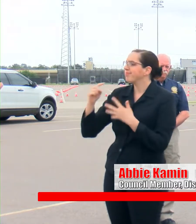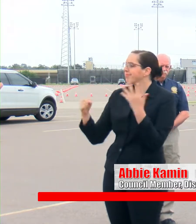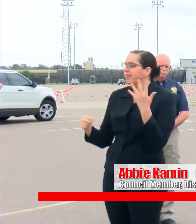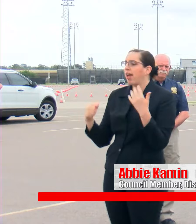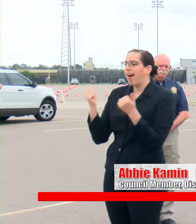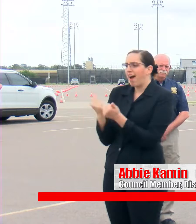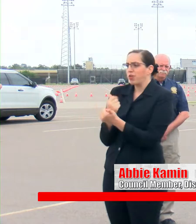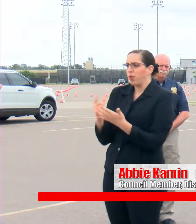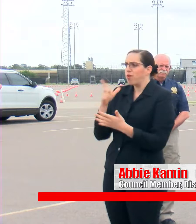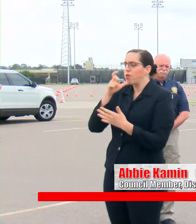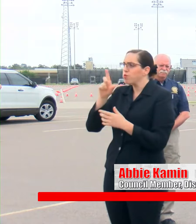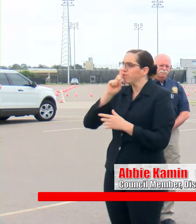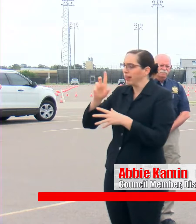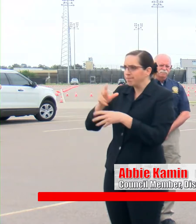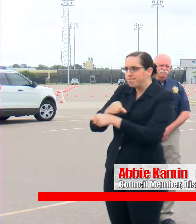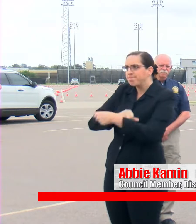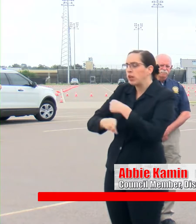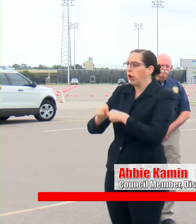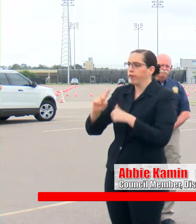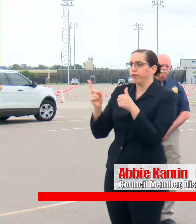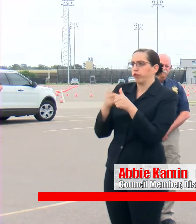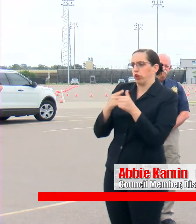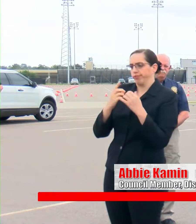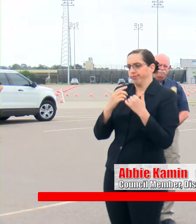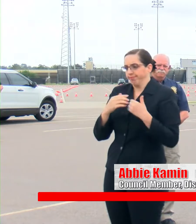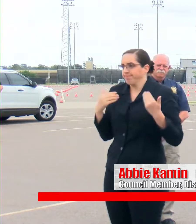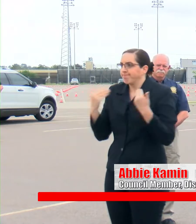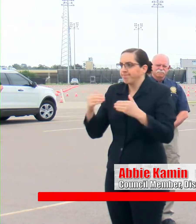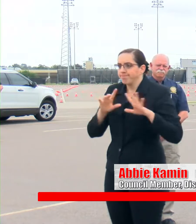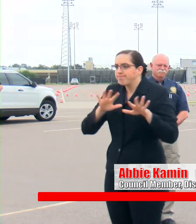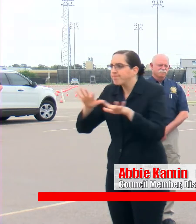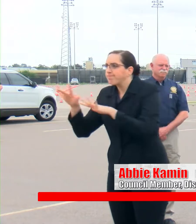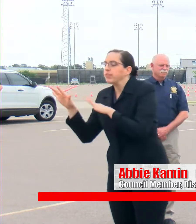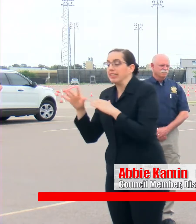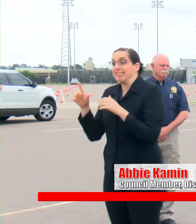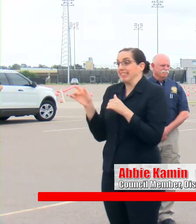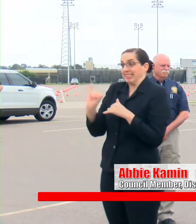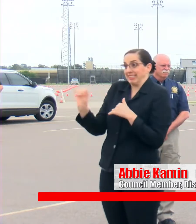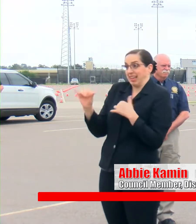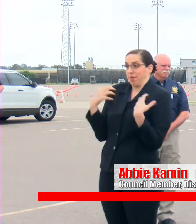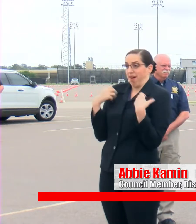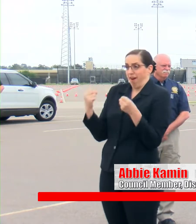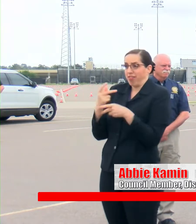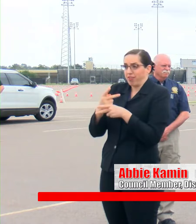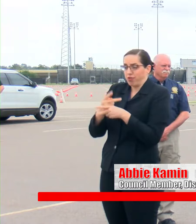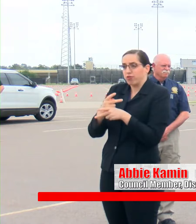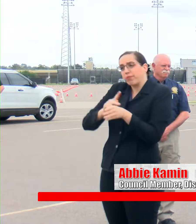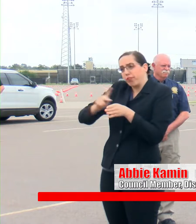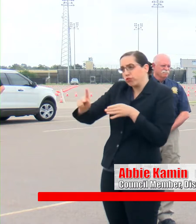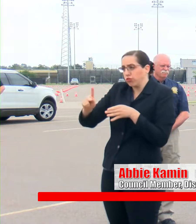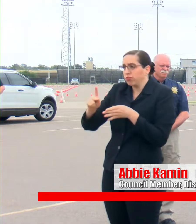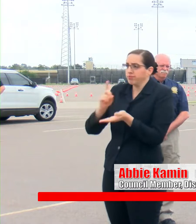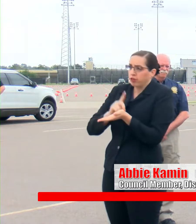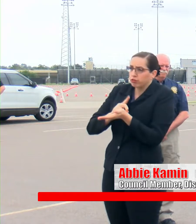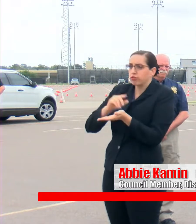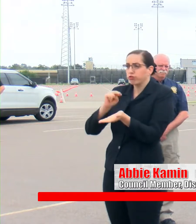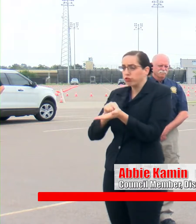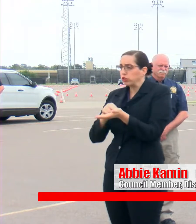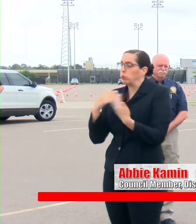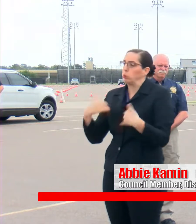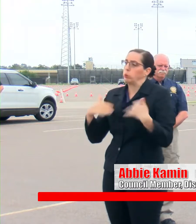that is serving on the front lines, including our healthcare workers. They are doing an extraordinary job